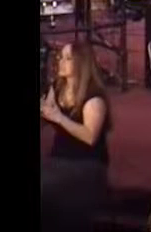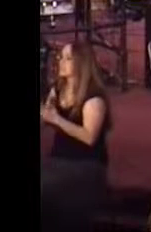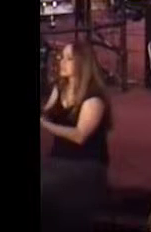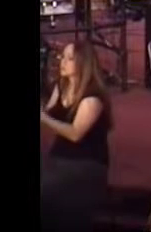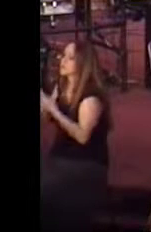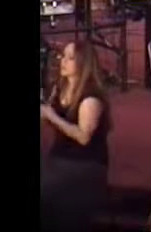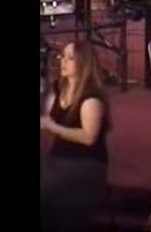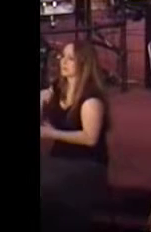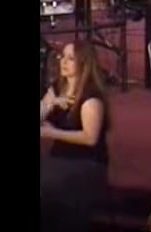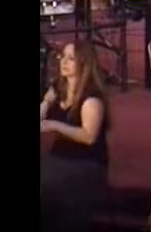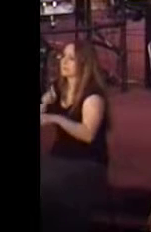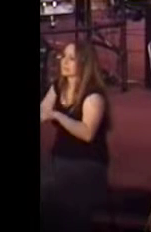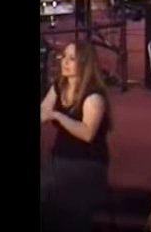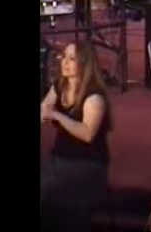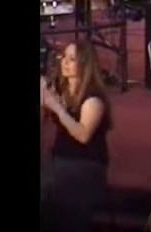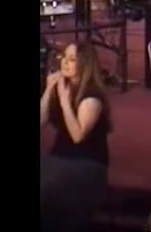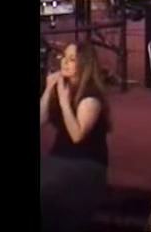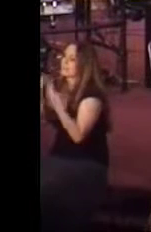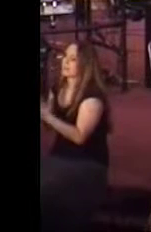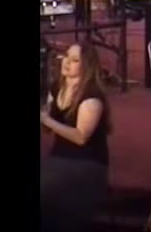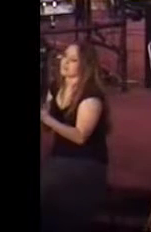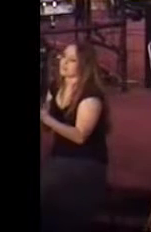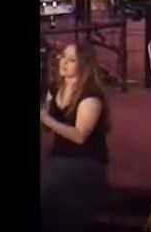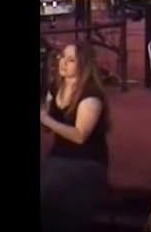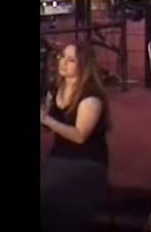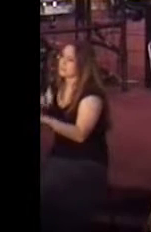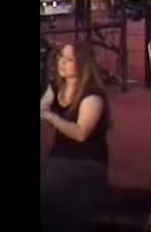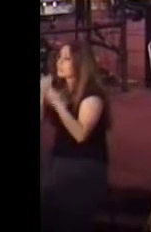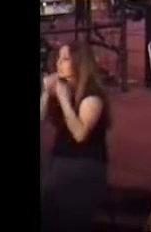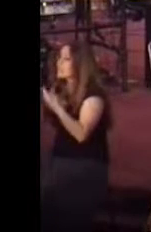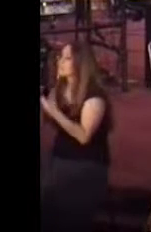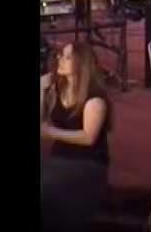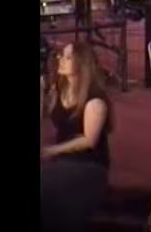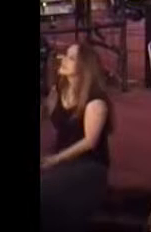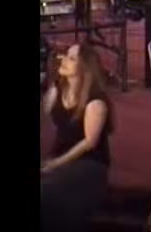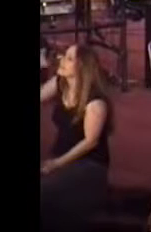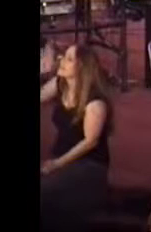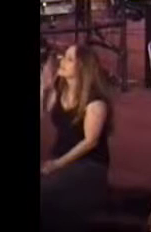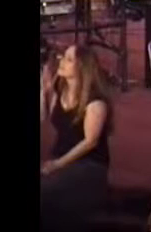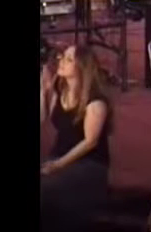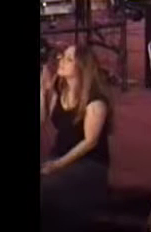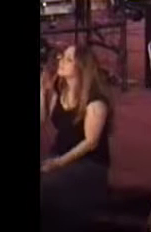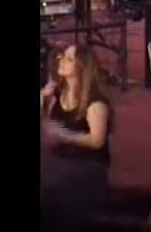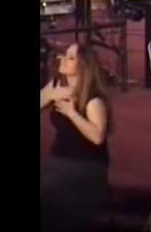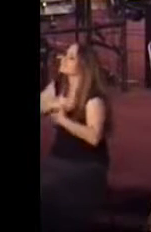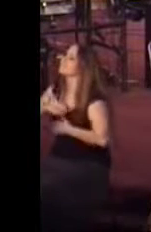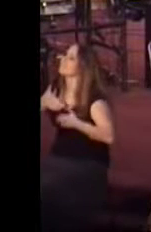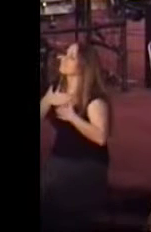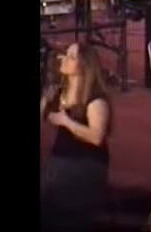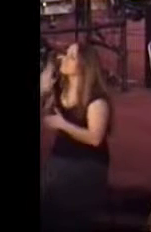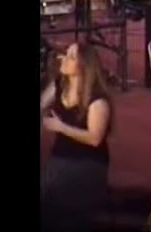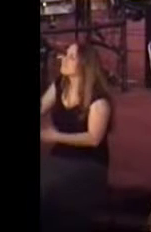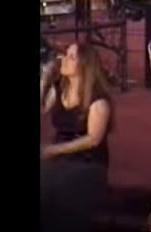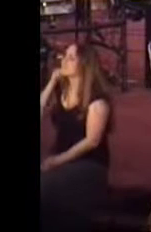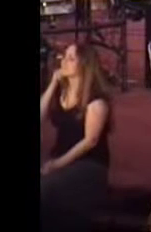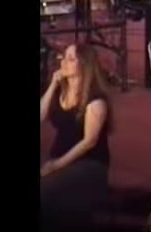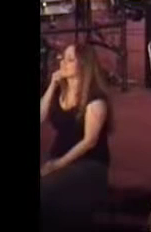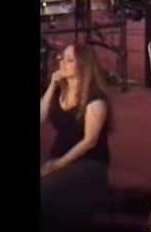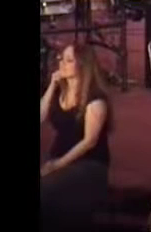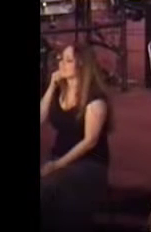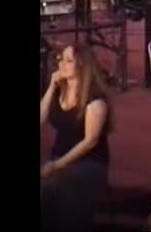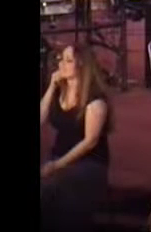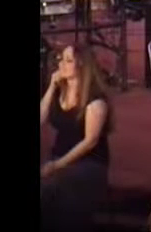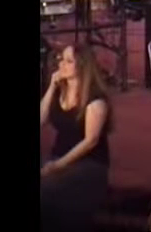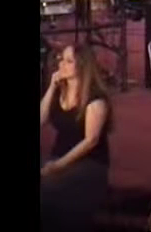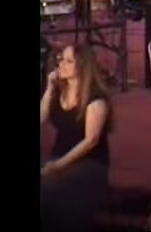thankful. A time to be thankful is just to be able to say, God, I appreciate that you listen.